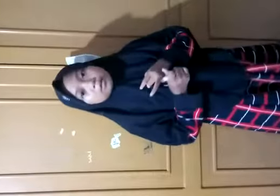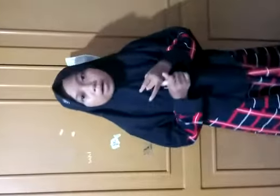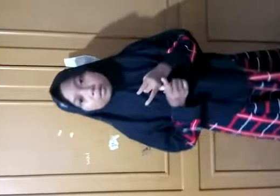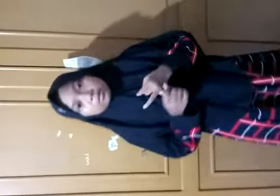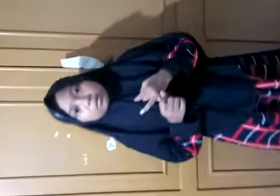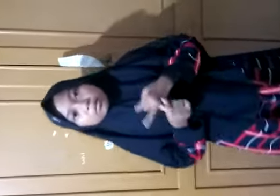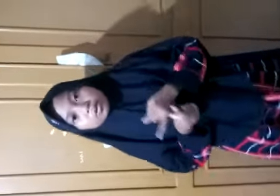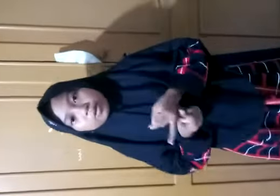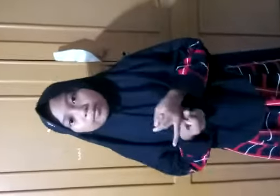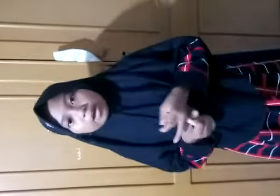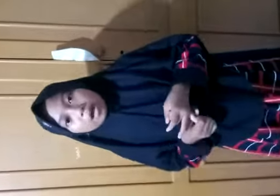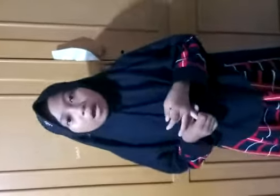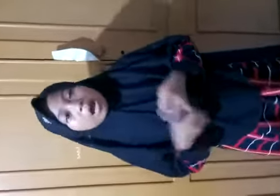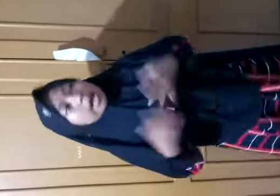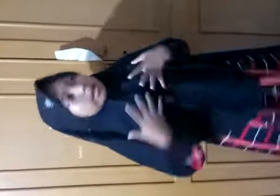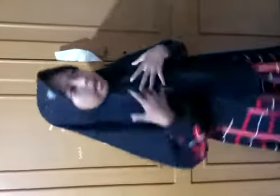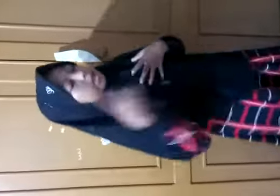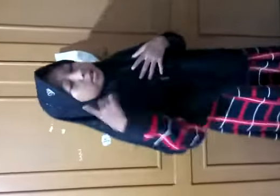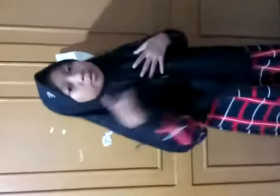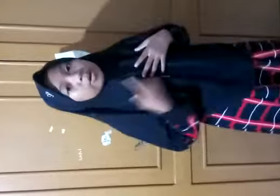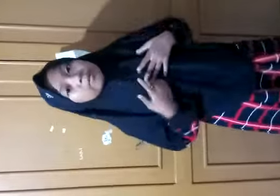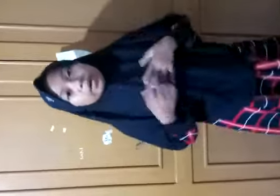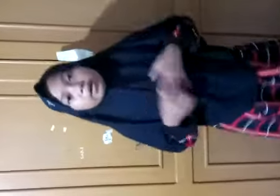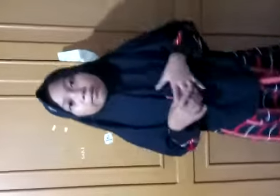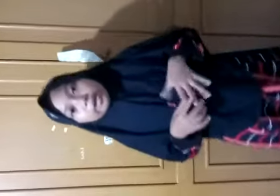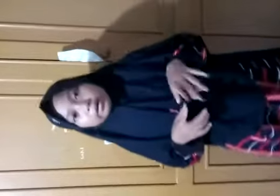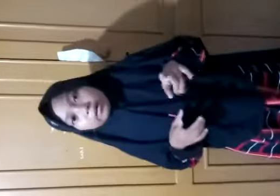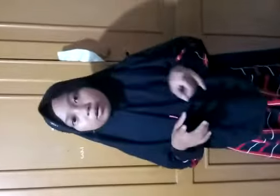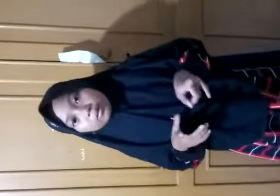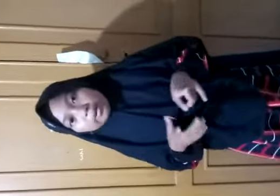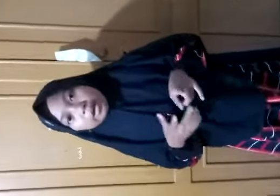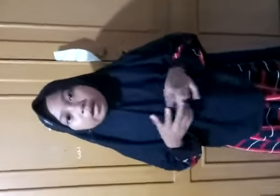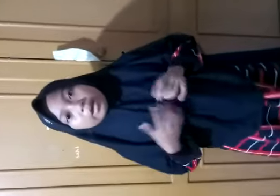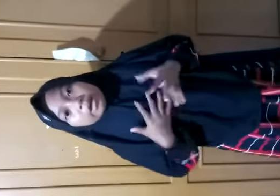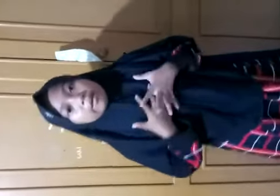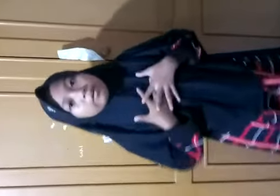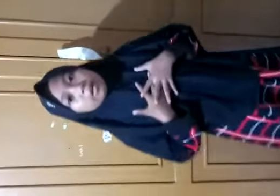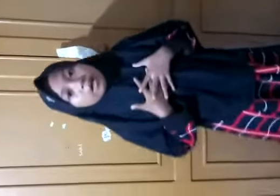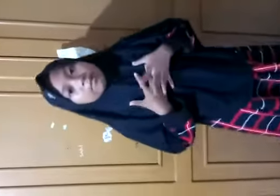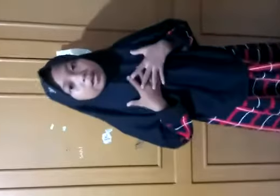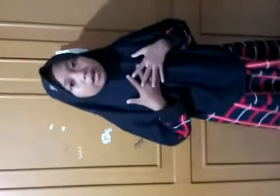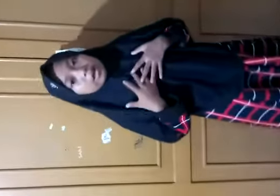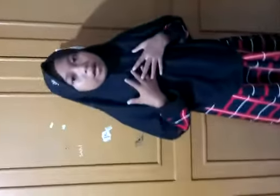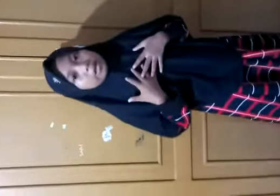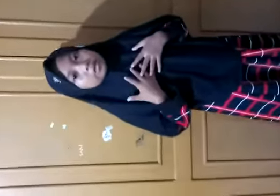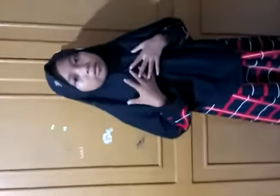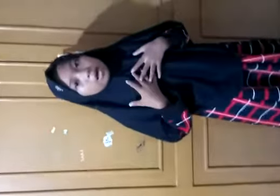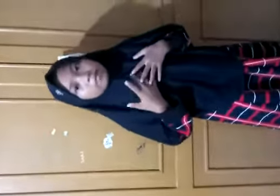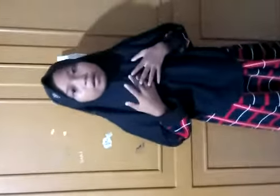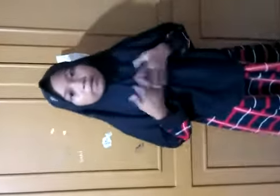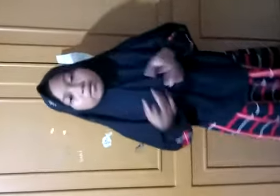smart to swim. I think swim may not be in every time, but I like swim if